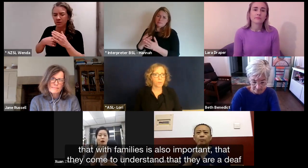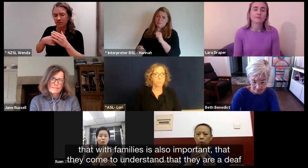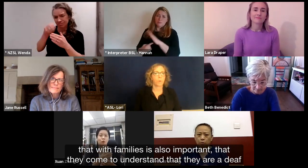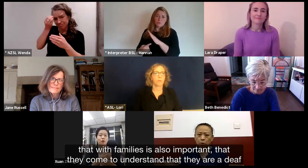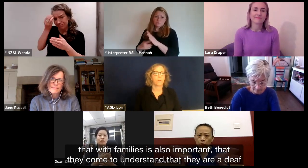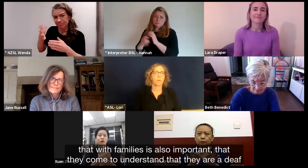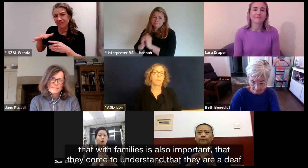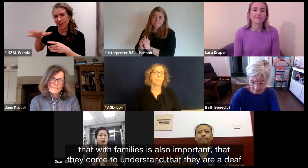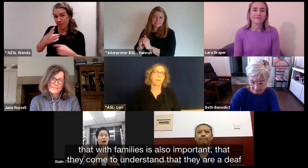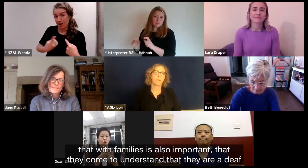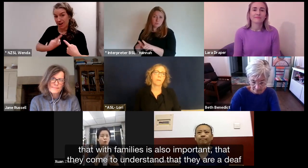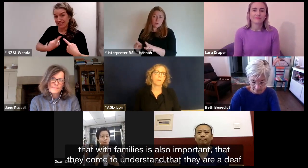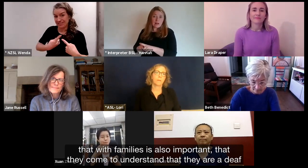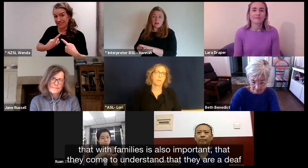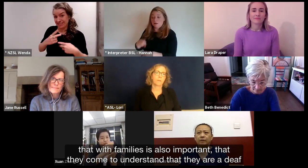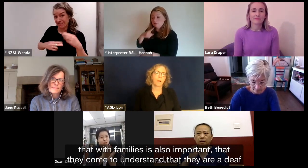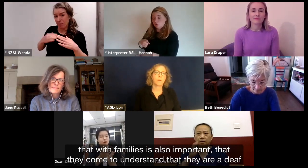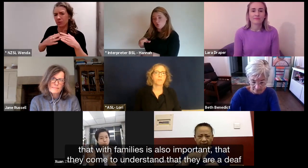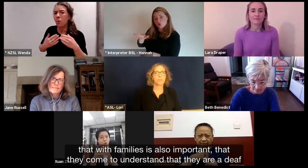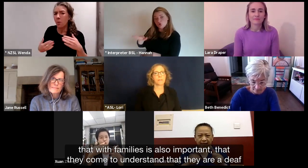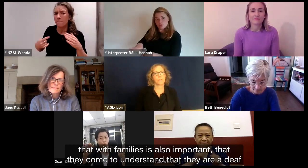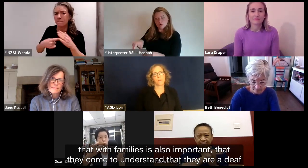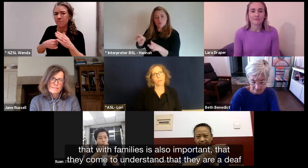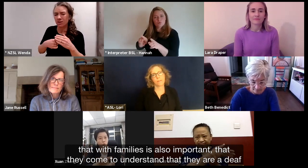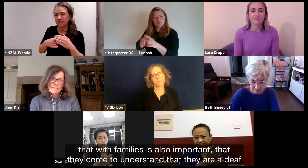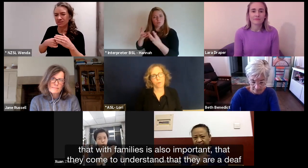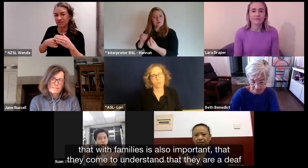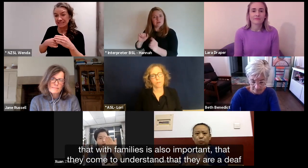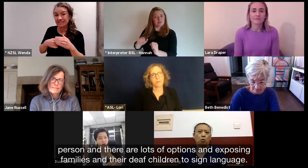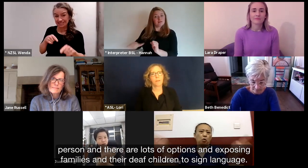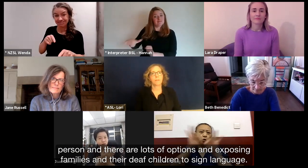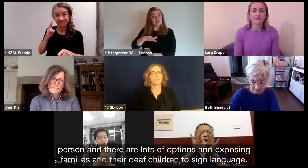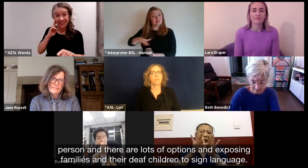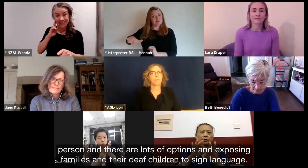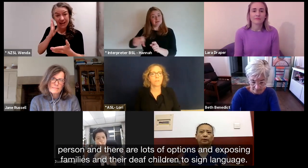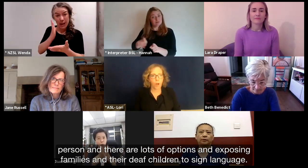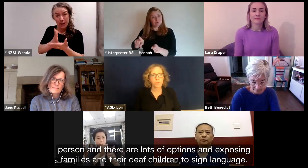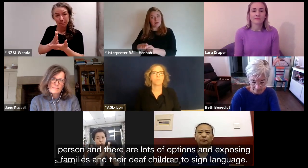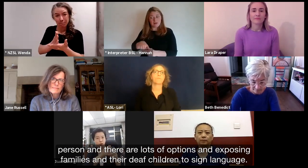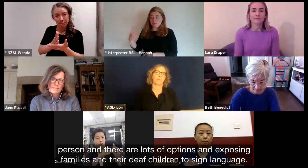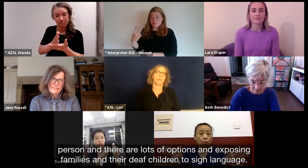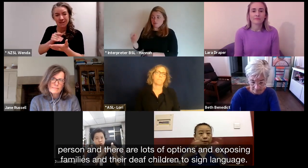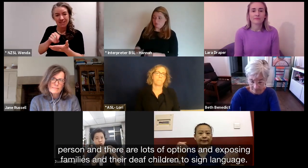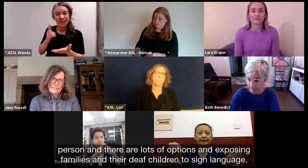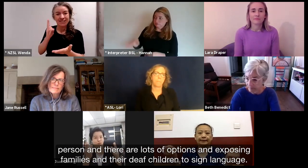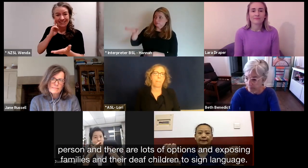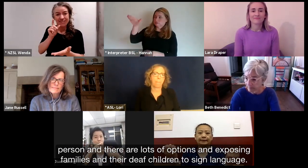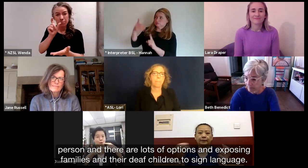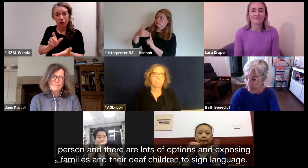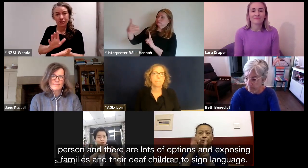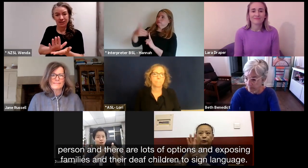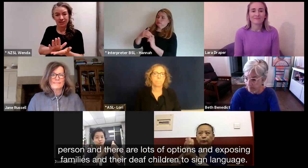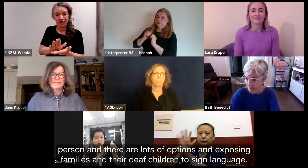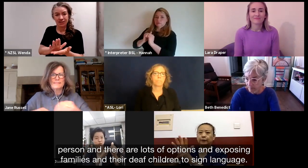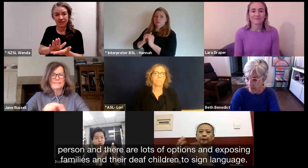is also important. That they come to understand that they are a deaf person and that there are lots of options for... They